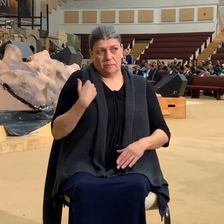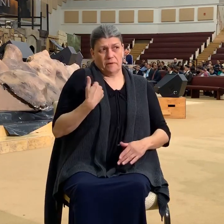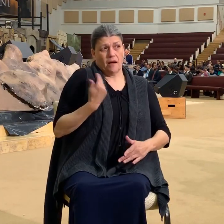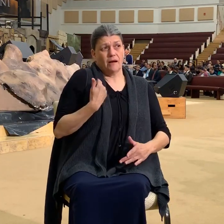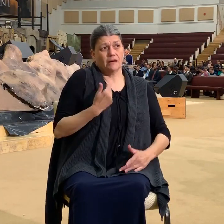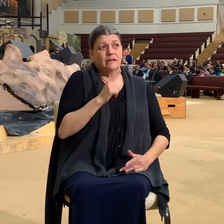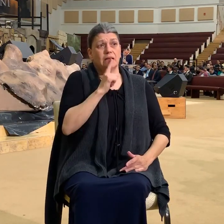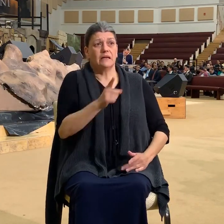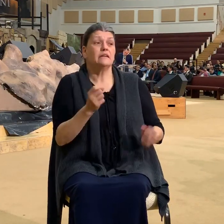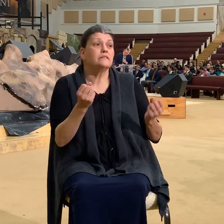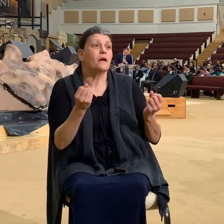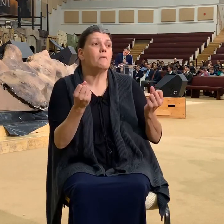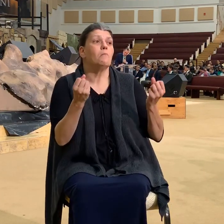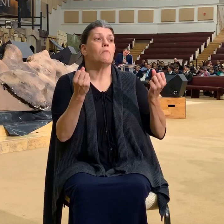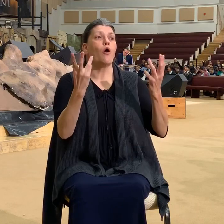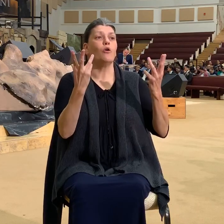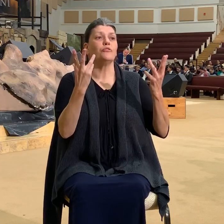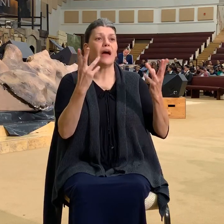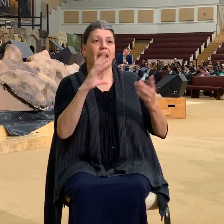is